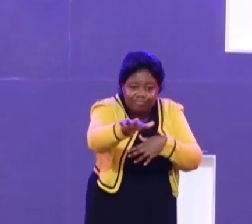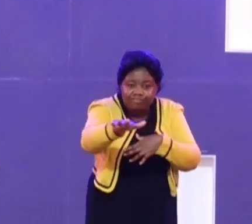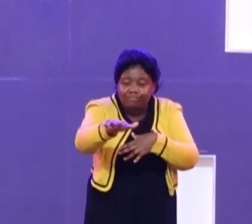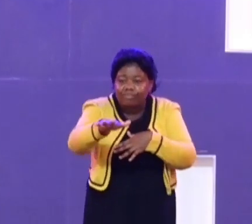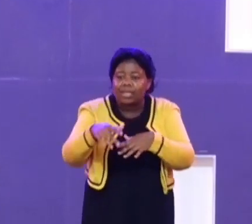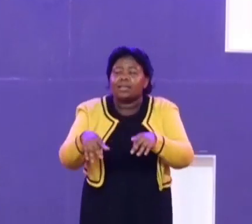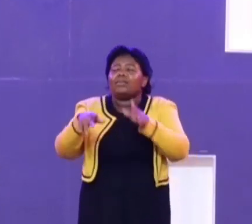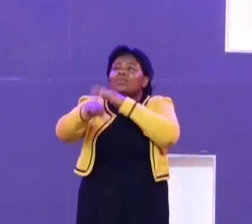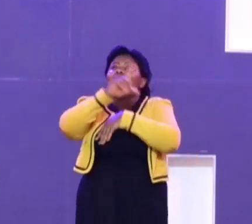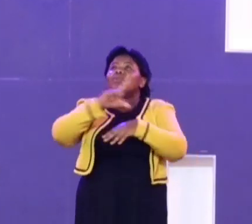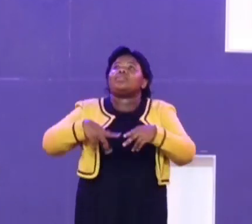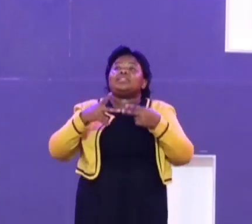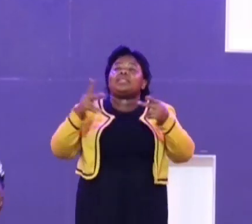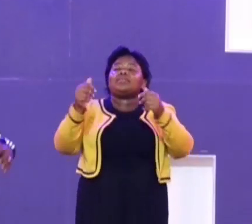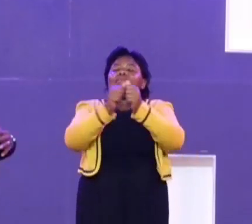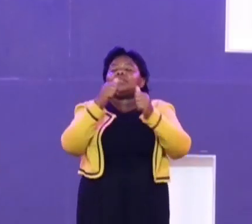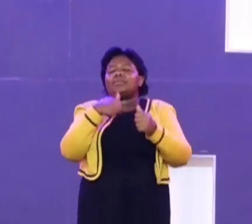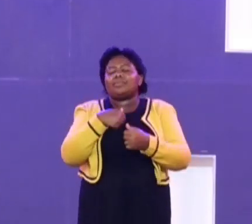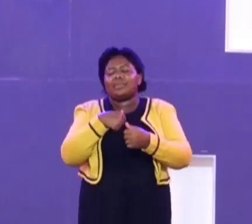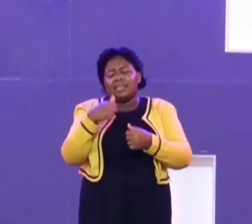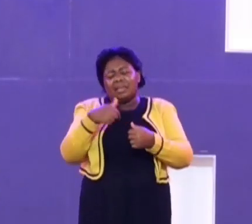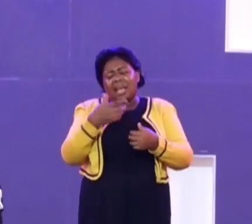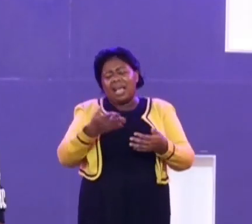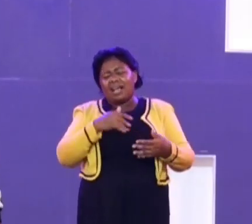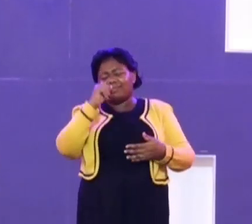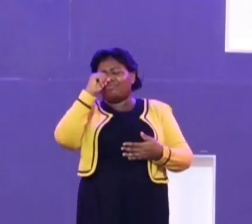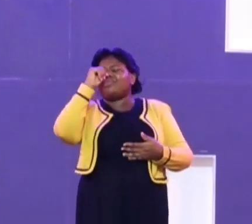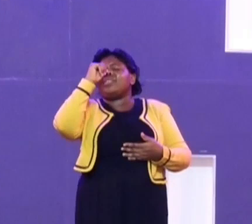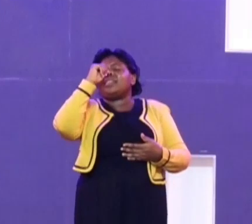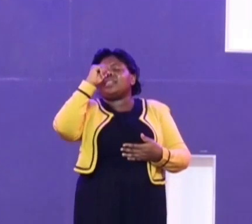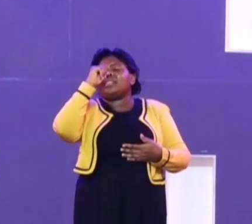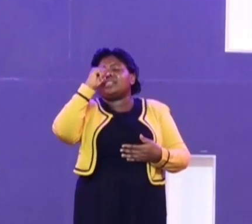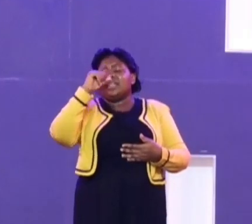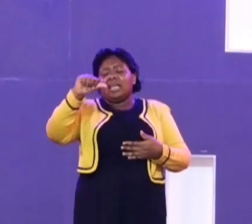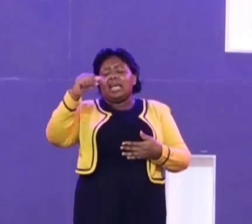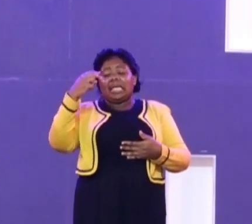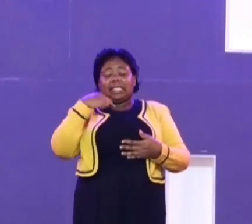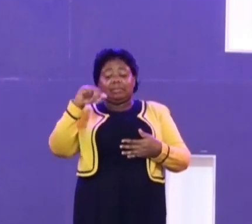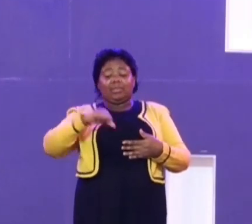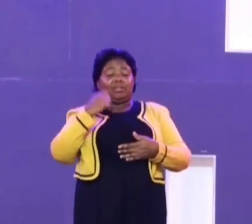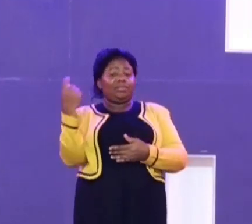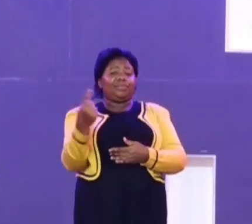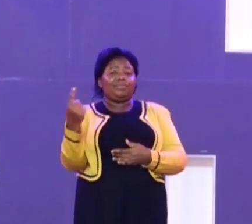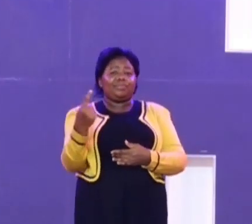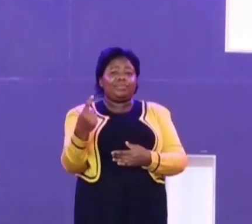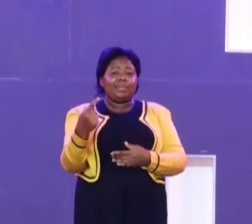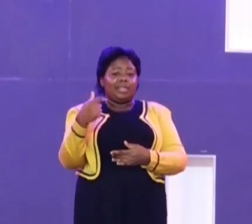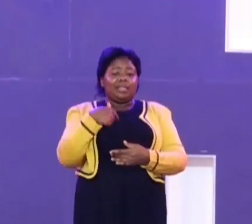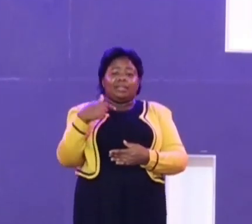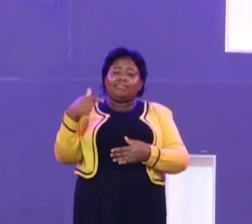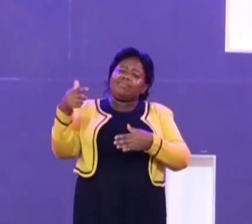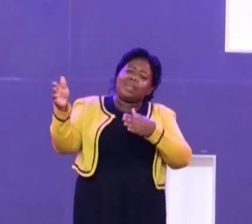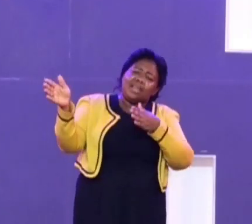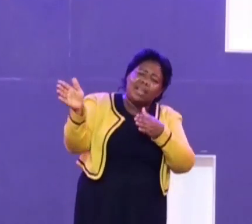Mukamatandi kila kunze. God begin with me. Ni wa malala. I am of pride. Nera banze ka. I see only myself. Ni muweleza